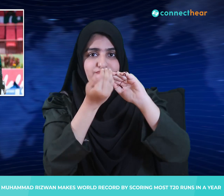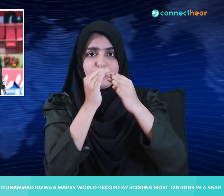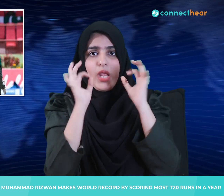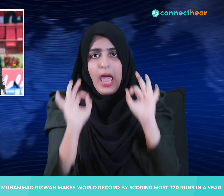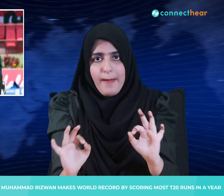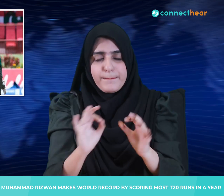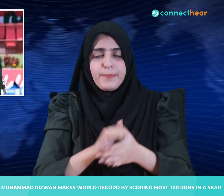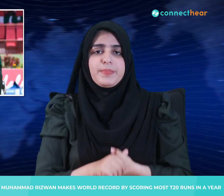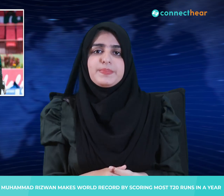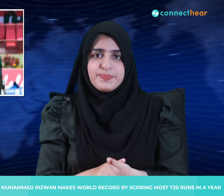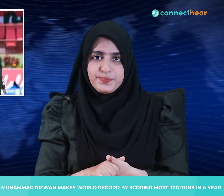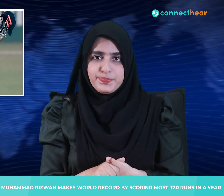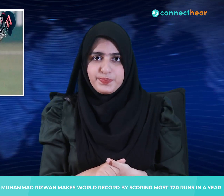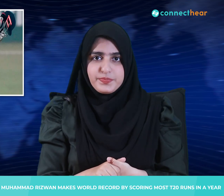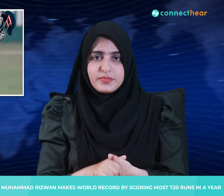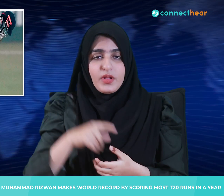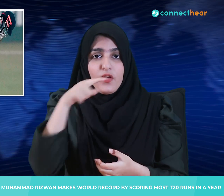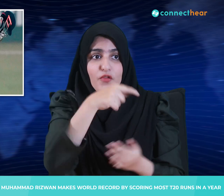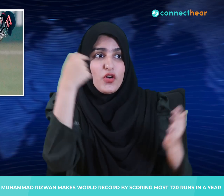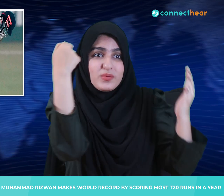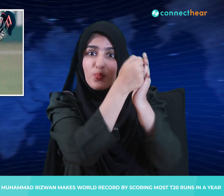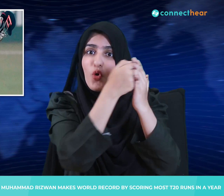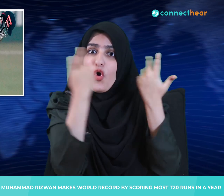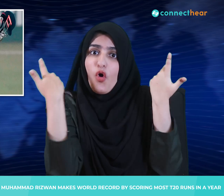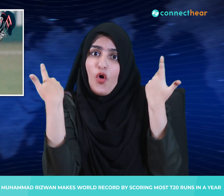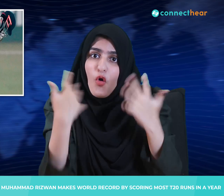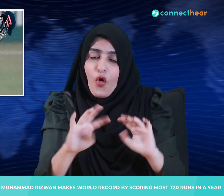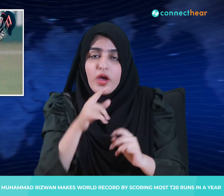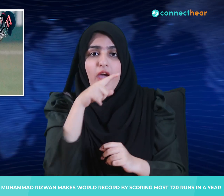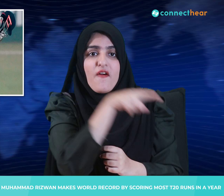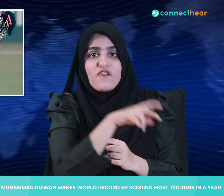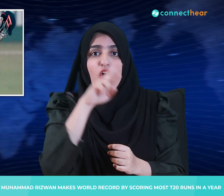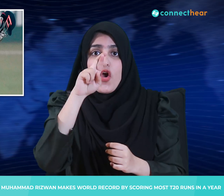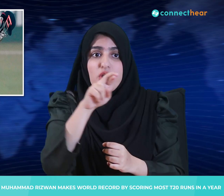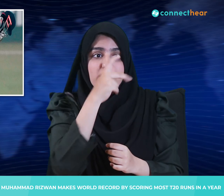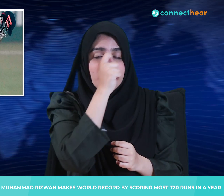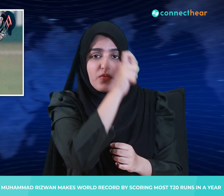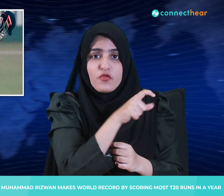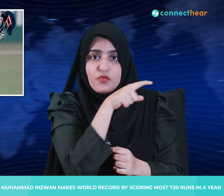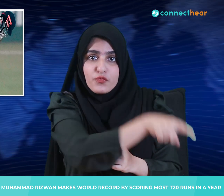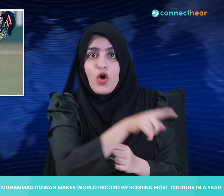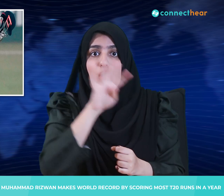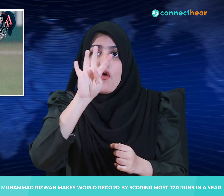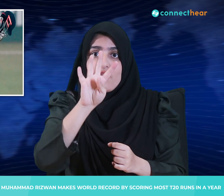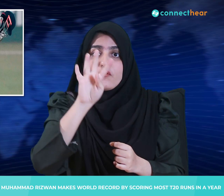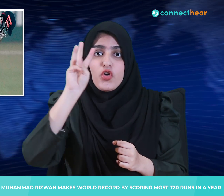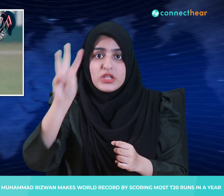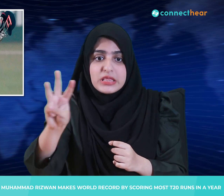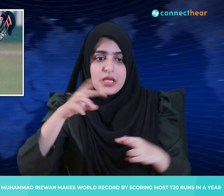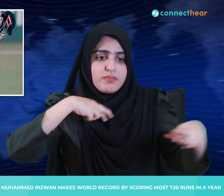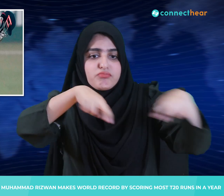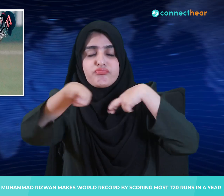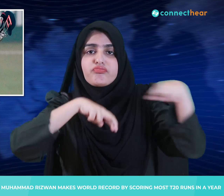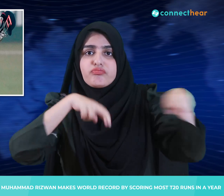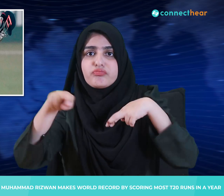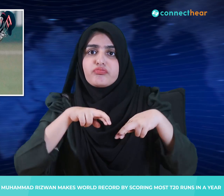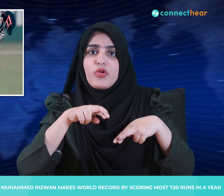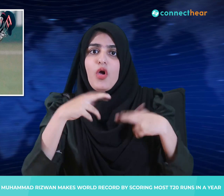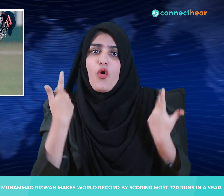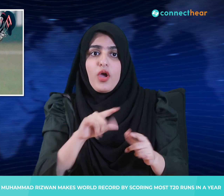Guyana. The record was set as Rizwan scored the 43rd run of his innings. He stole the